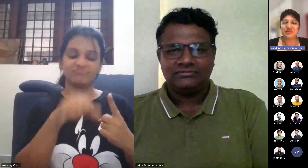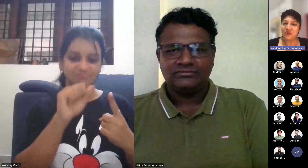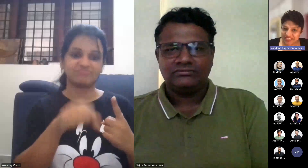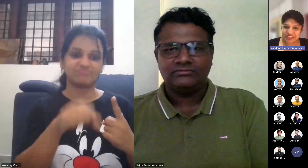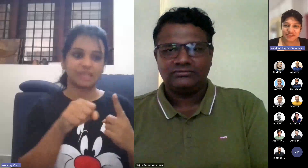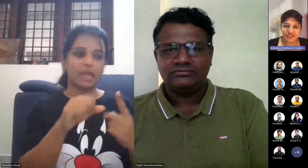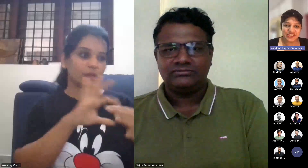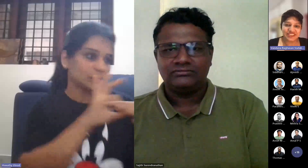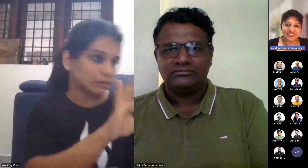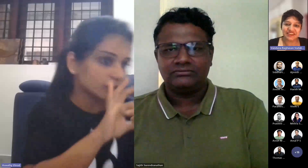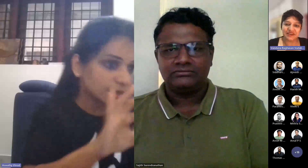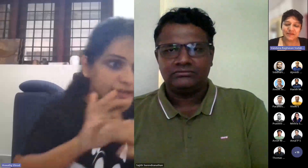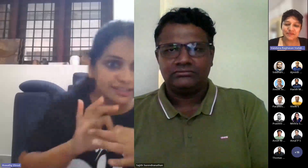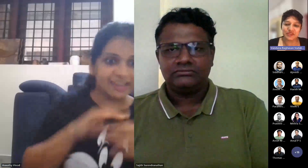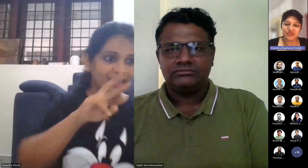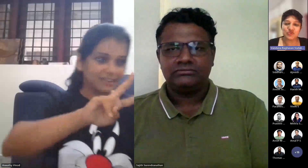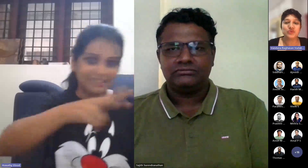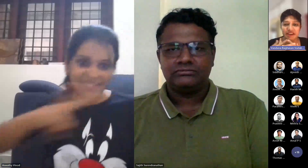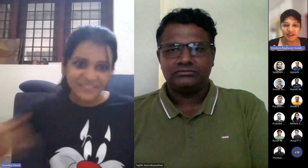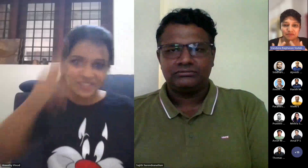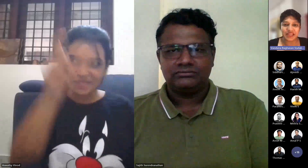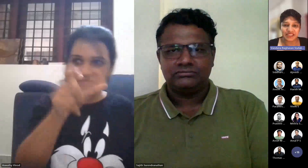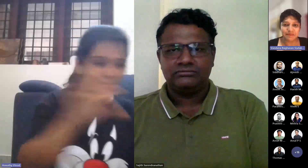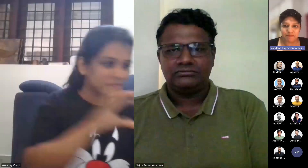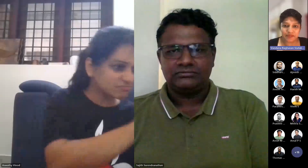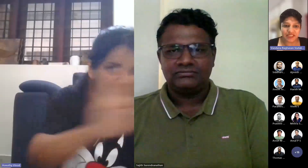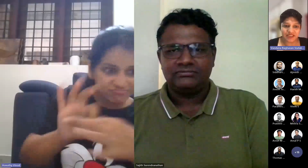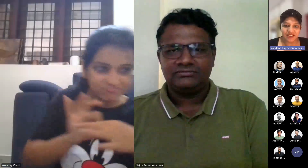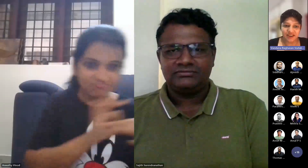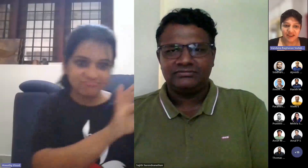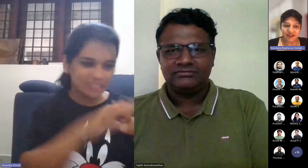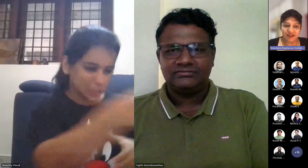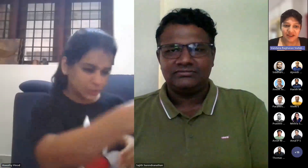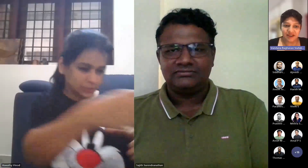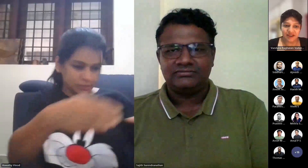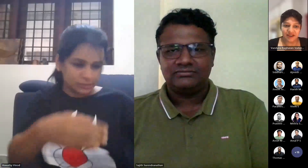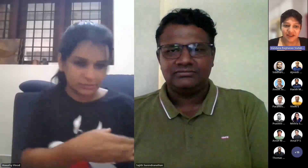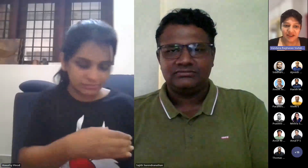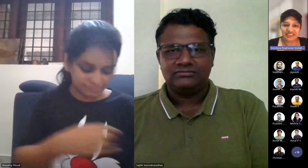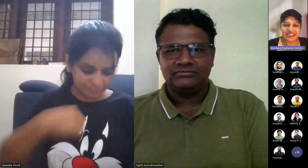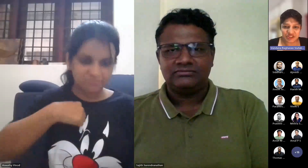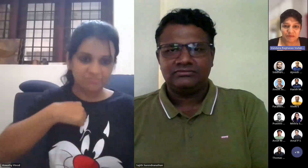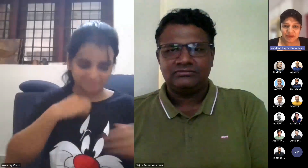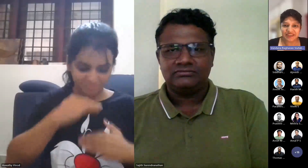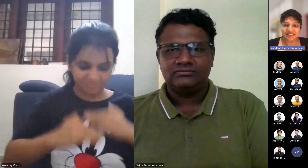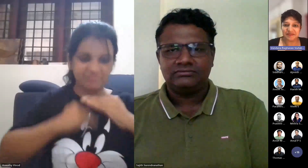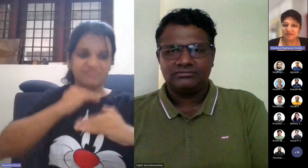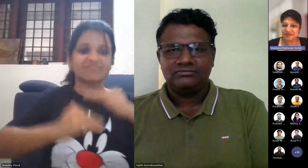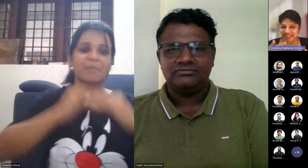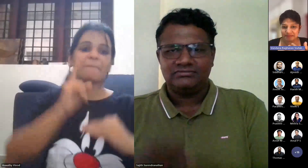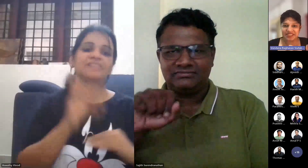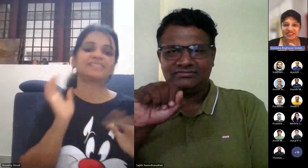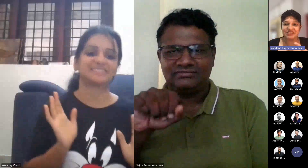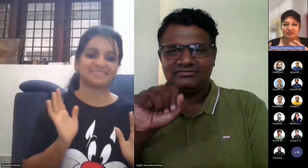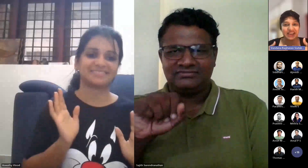interacting with all kind of individuals to develop that deep empathy. Um, and that does not mean